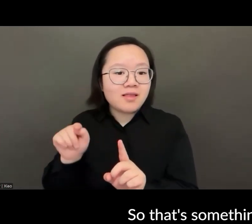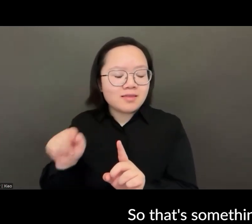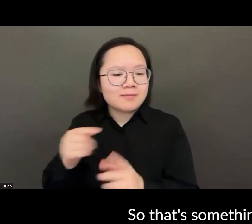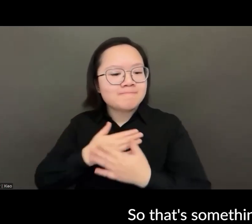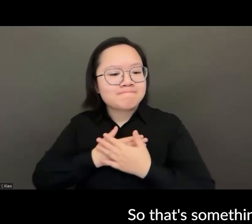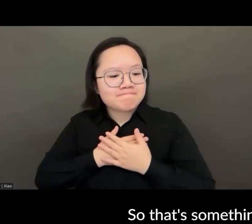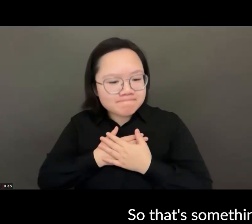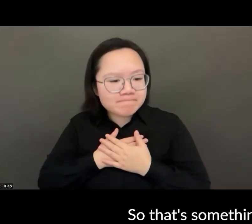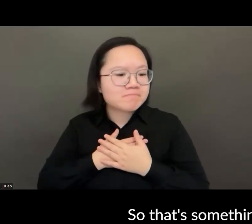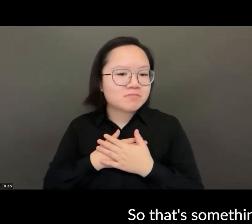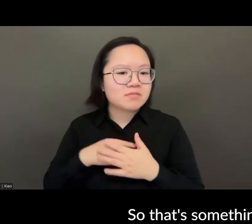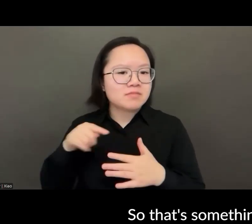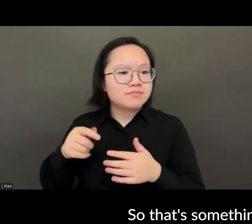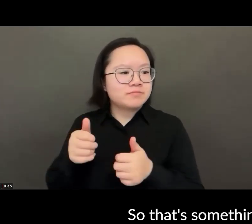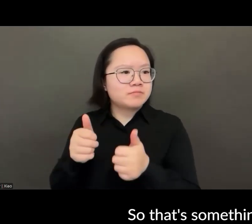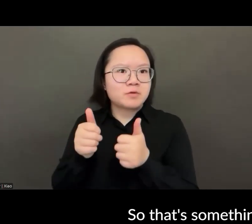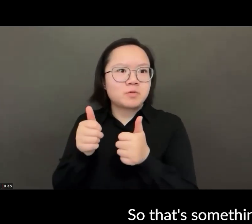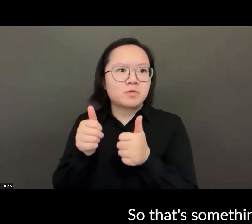good lesson from